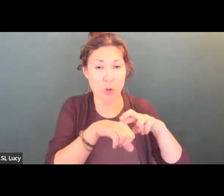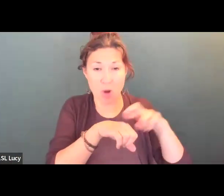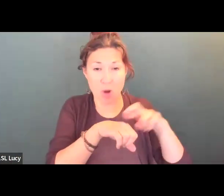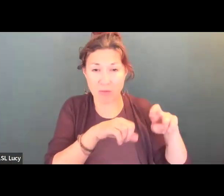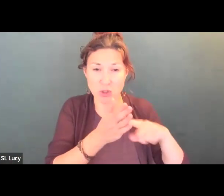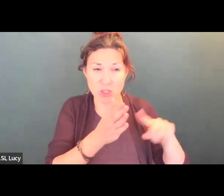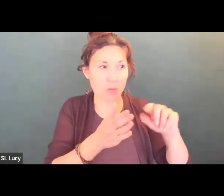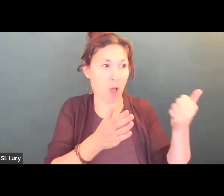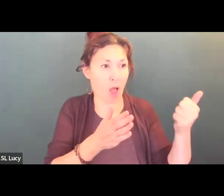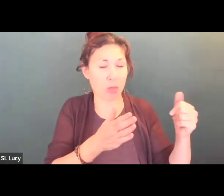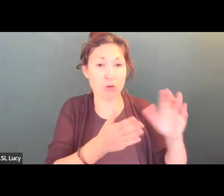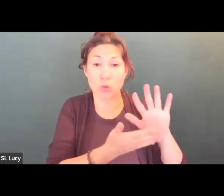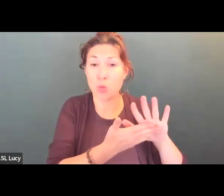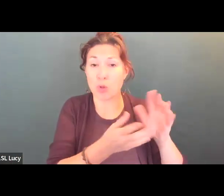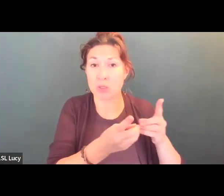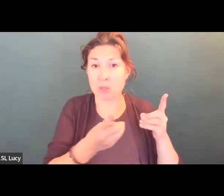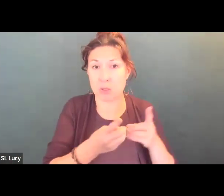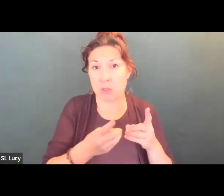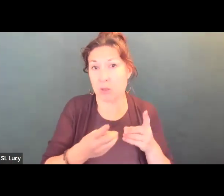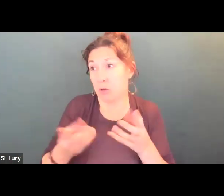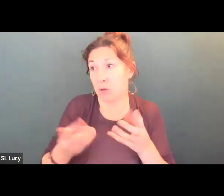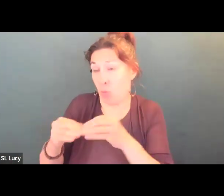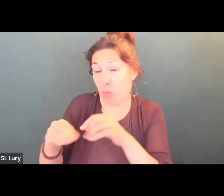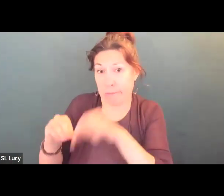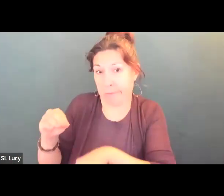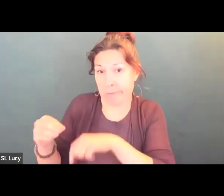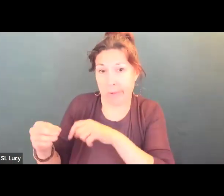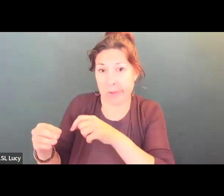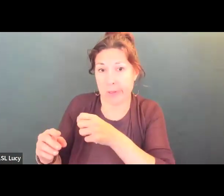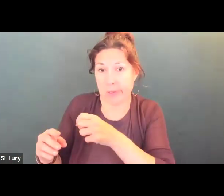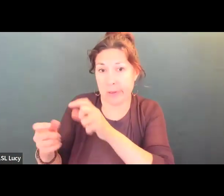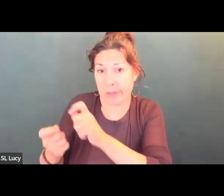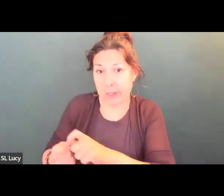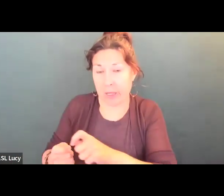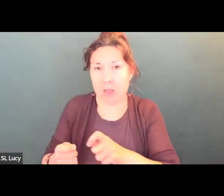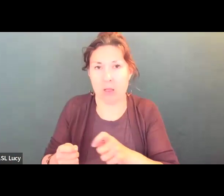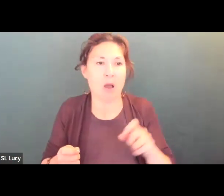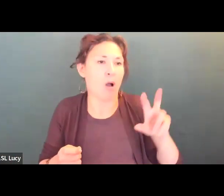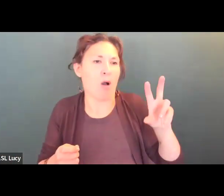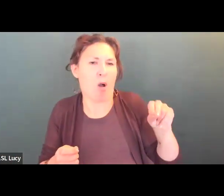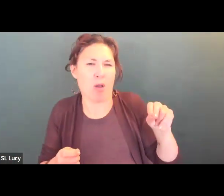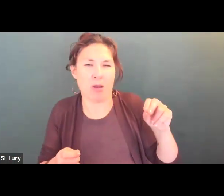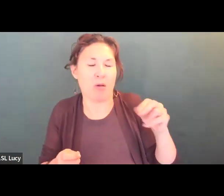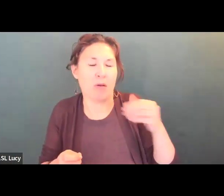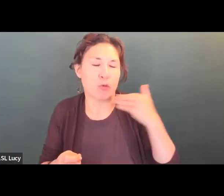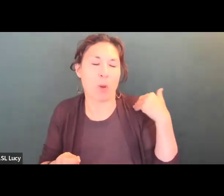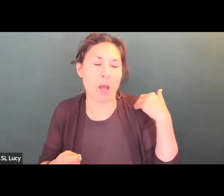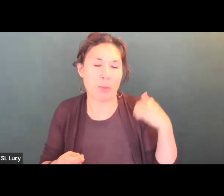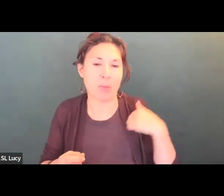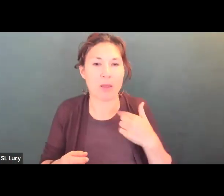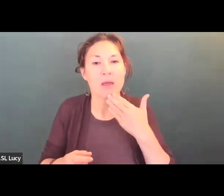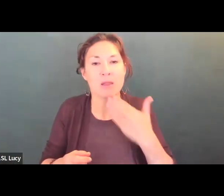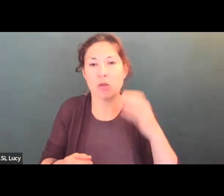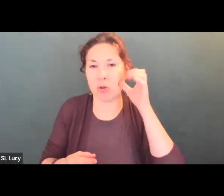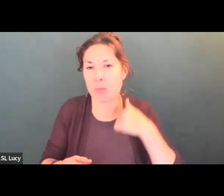and cool. So happy to go into more detail on that if you have follow-ups. That's perfect. No, I just wanted the history refresher. Thank you. And thank you for hearing me out on that